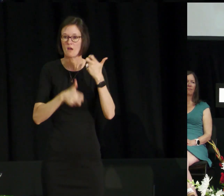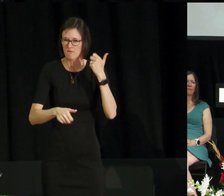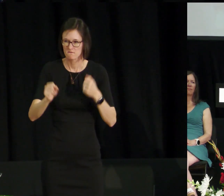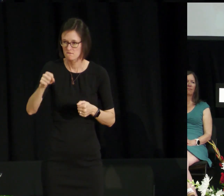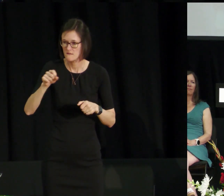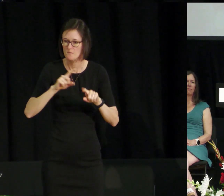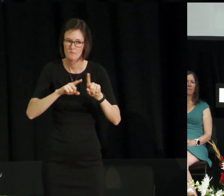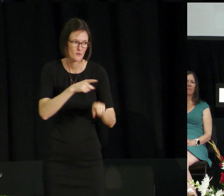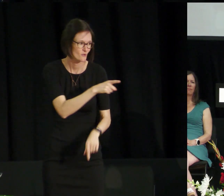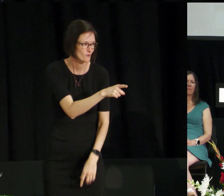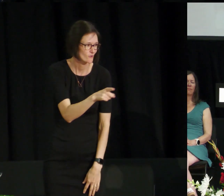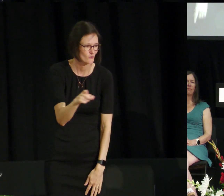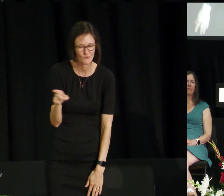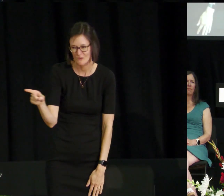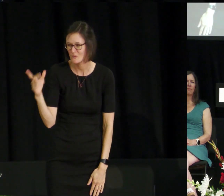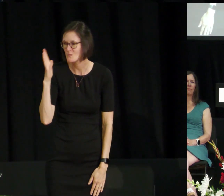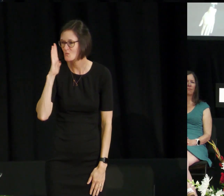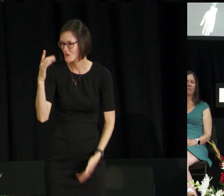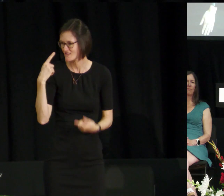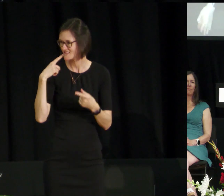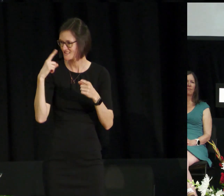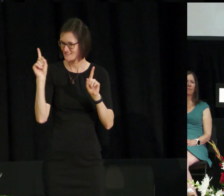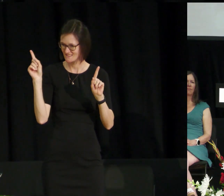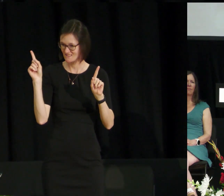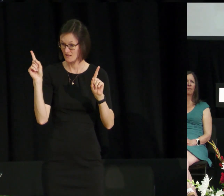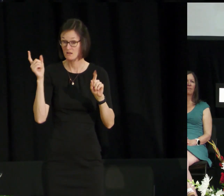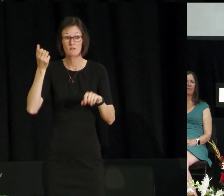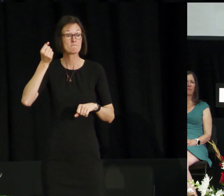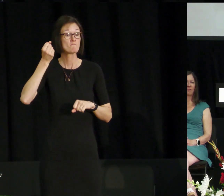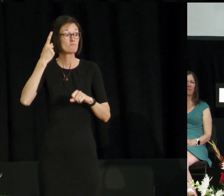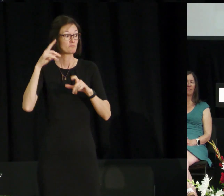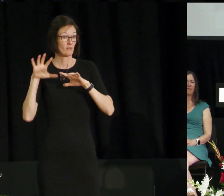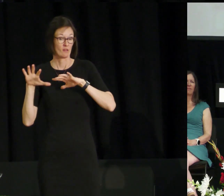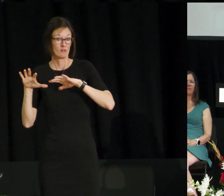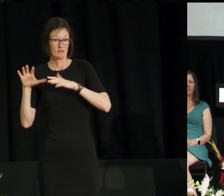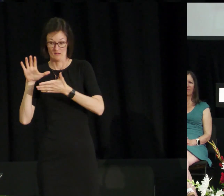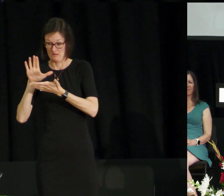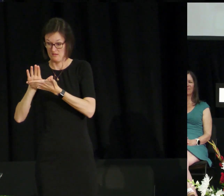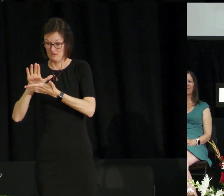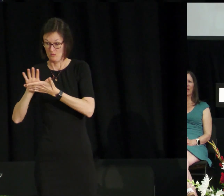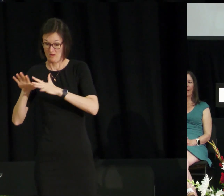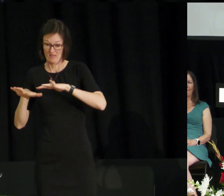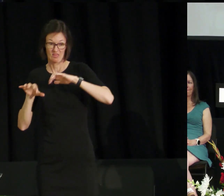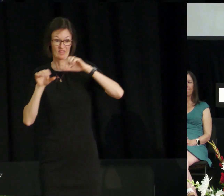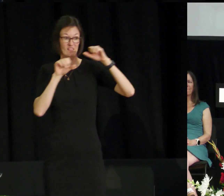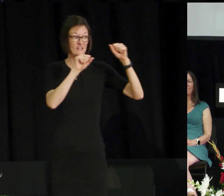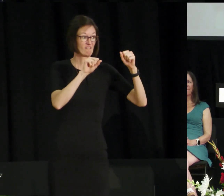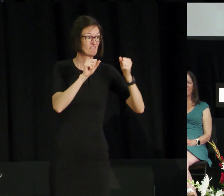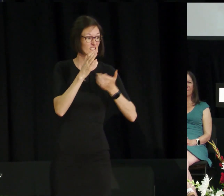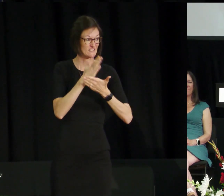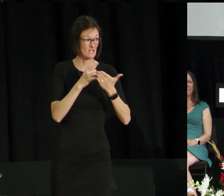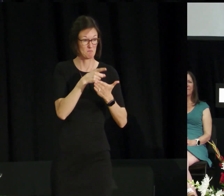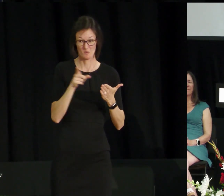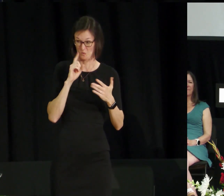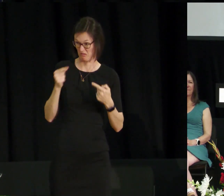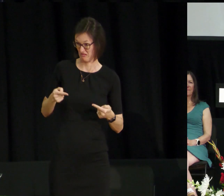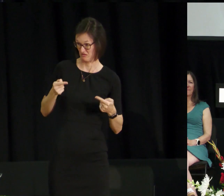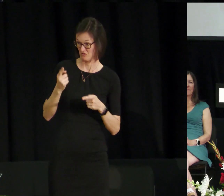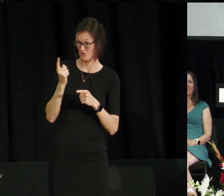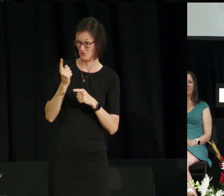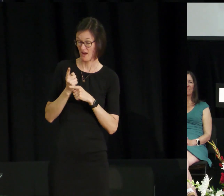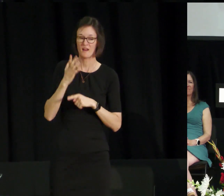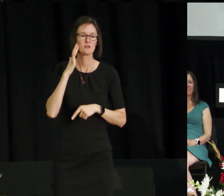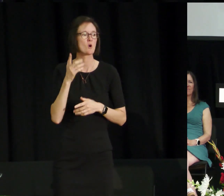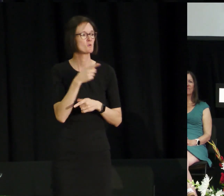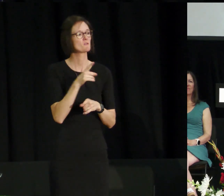In that And it's going To be tough Leaving here Right Some of you Are like saying Okay I'm ready I'm ready I'm done You know For the last month It's like I want to get